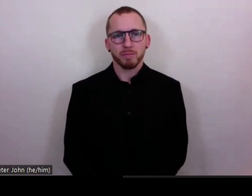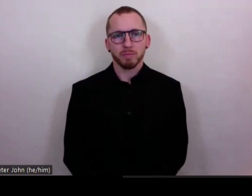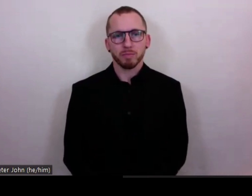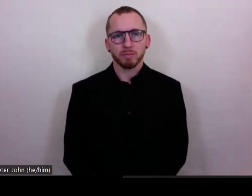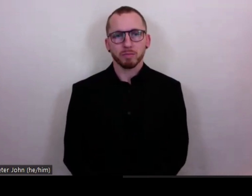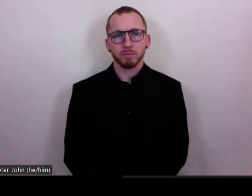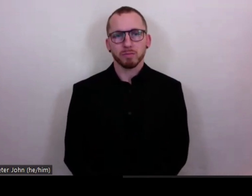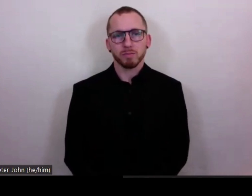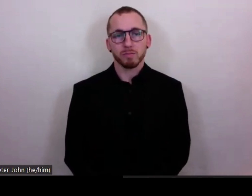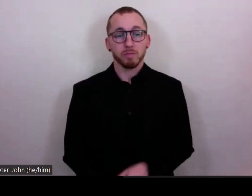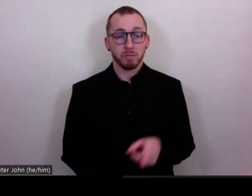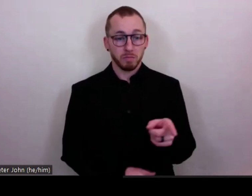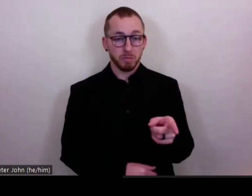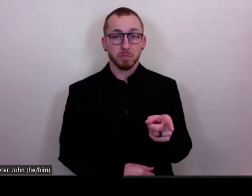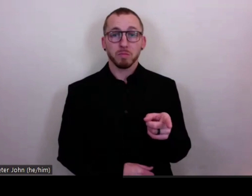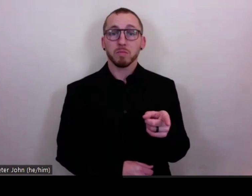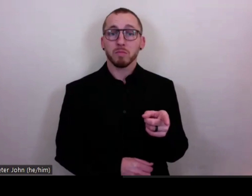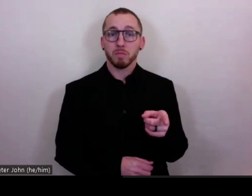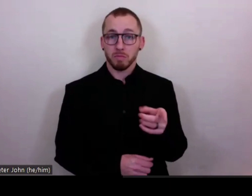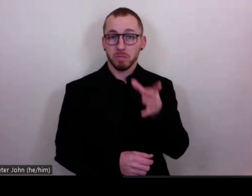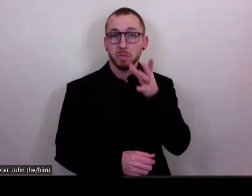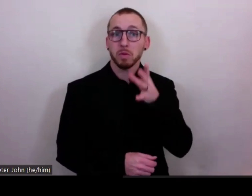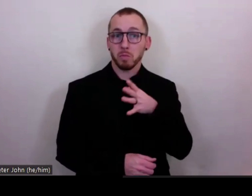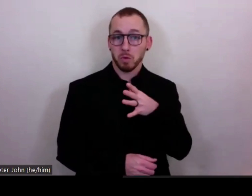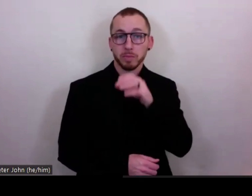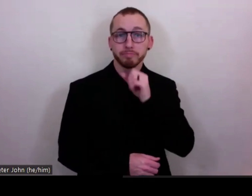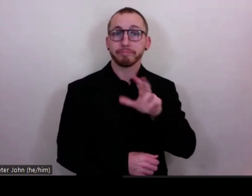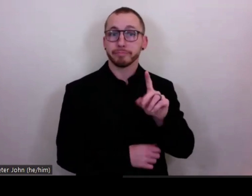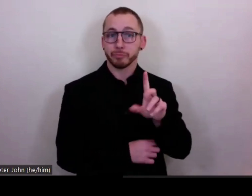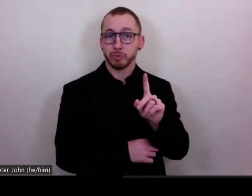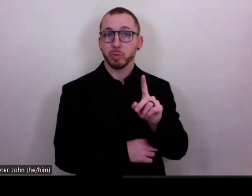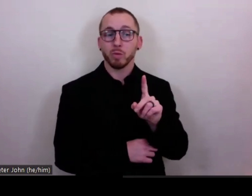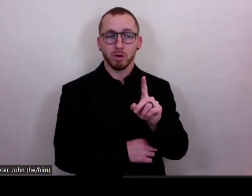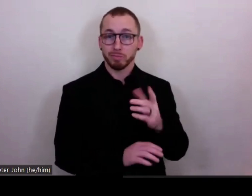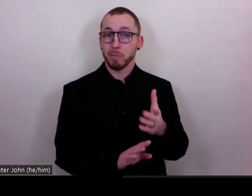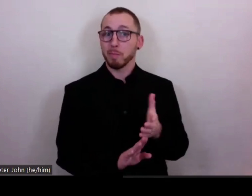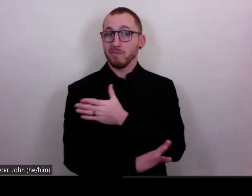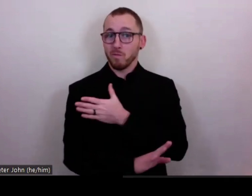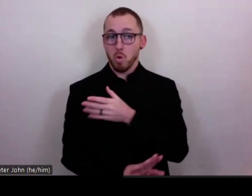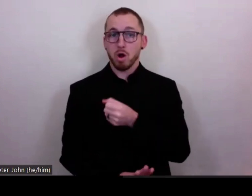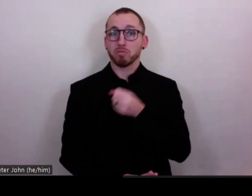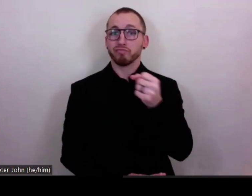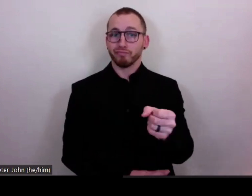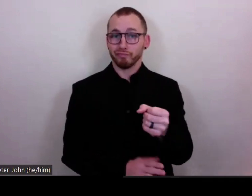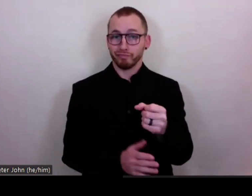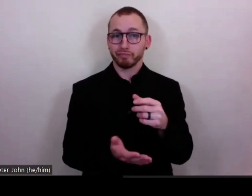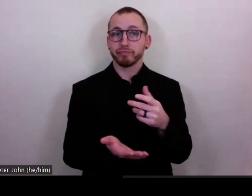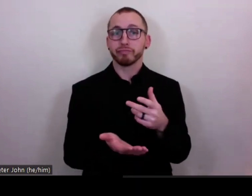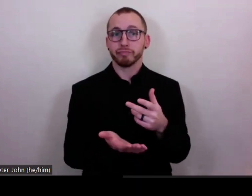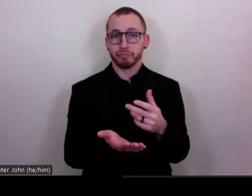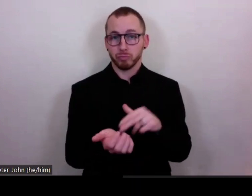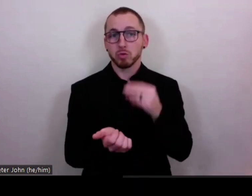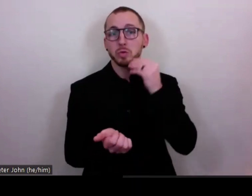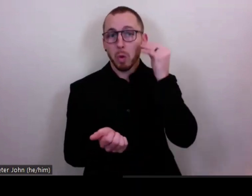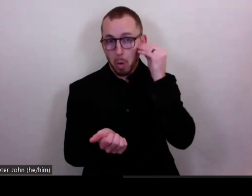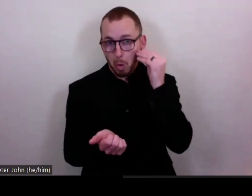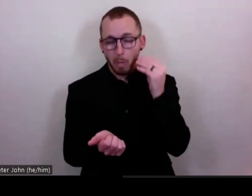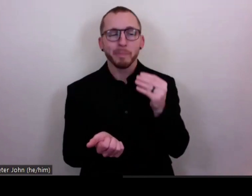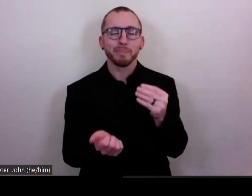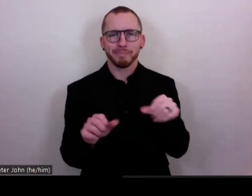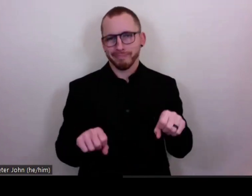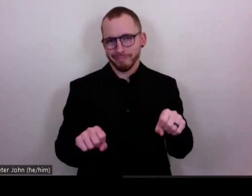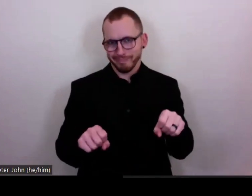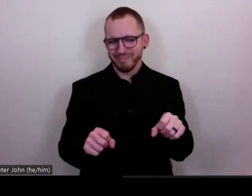she wound up in a nursing home? Well, that's pretty obvious because she's been a quadriplegic since she